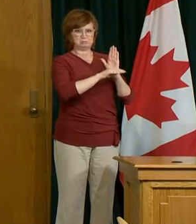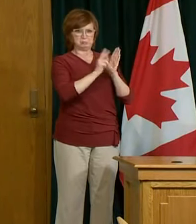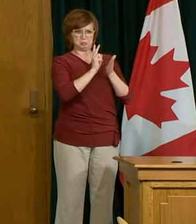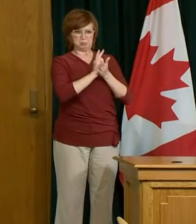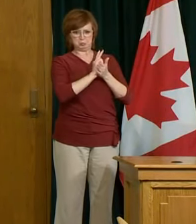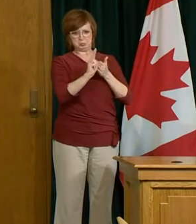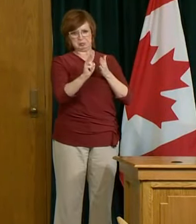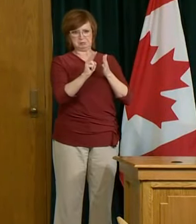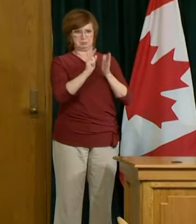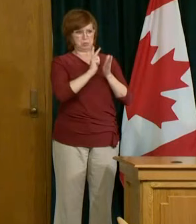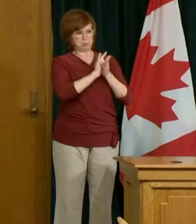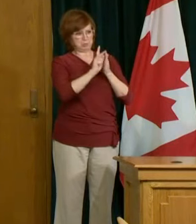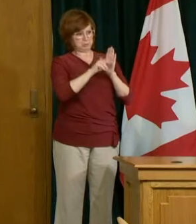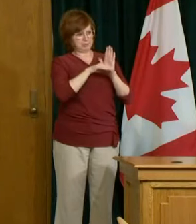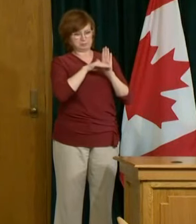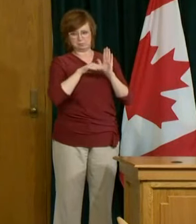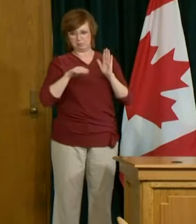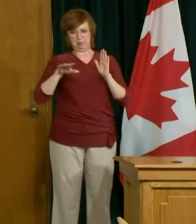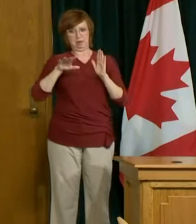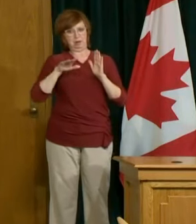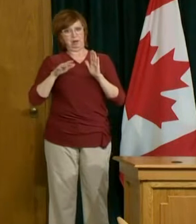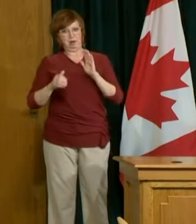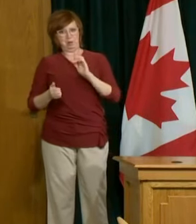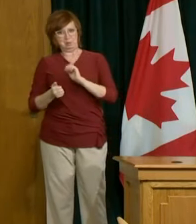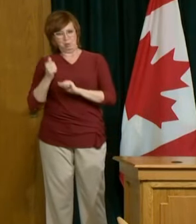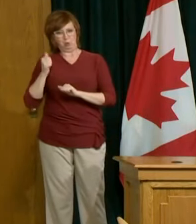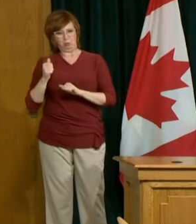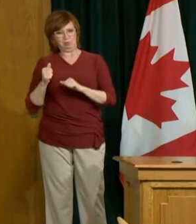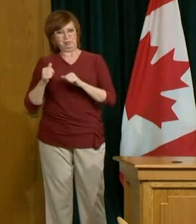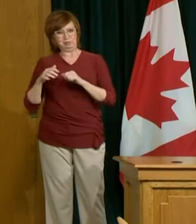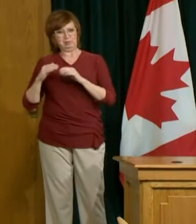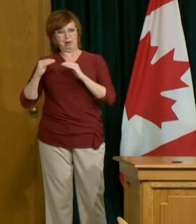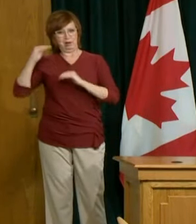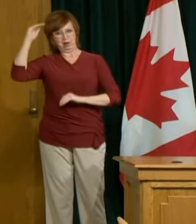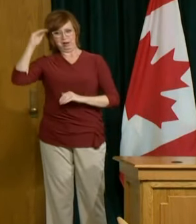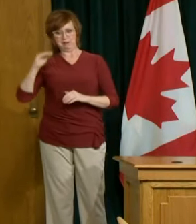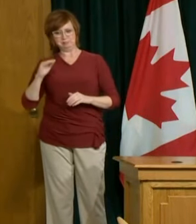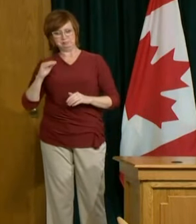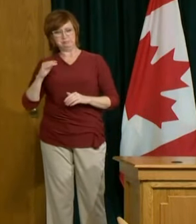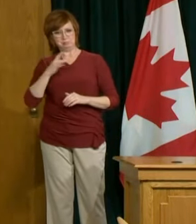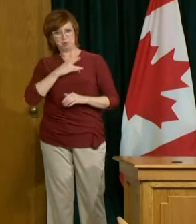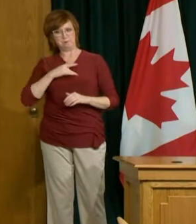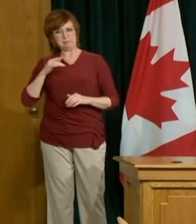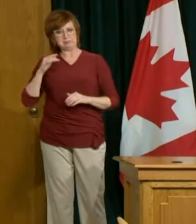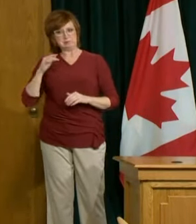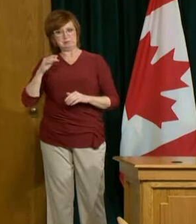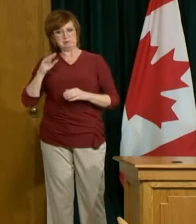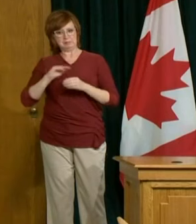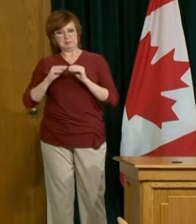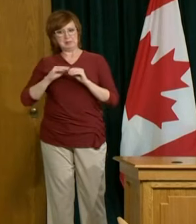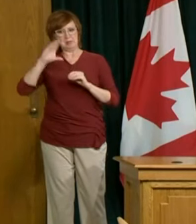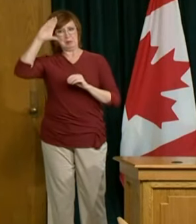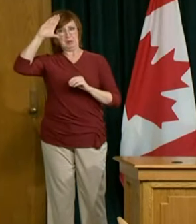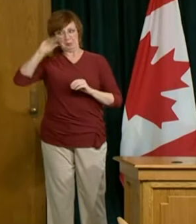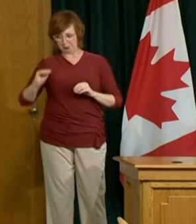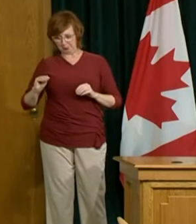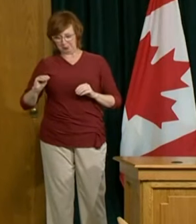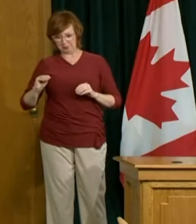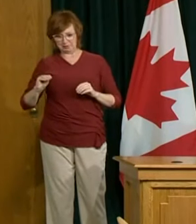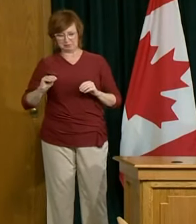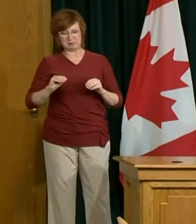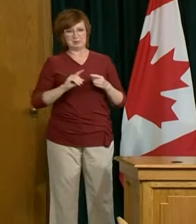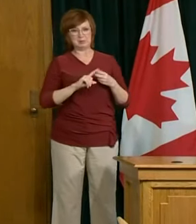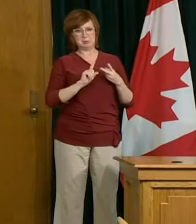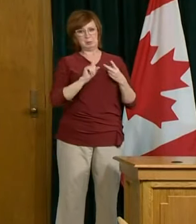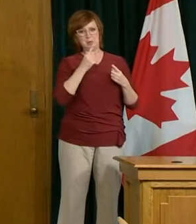quiet for the rest of Saskatchewan. In fact, it's extremely low numbers, but in the red you can see some cases